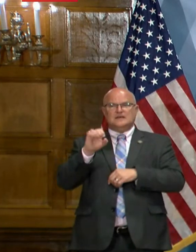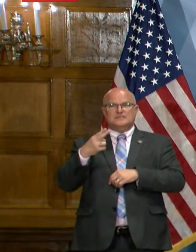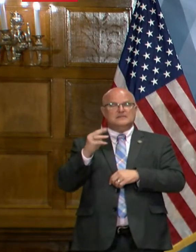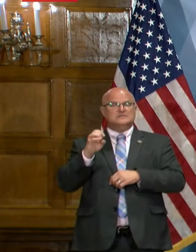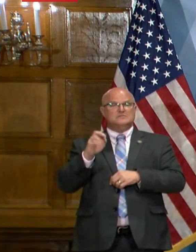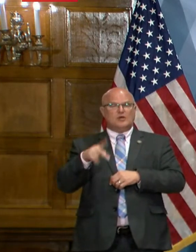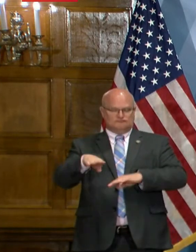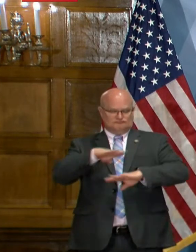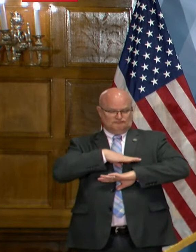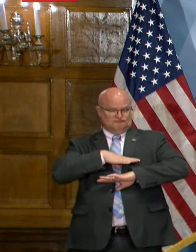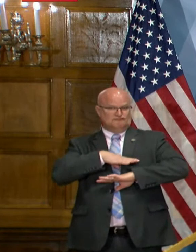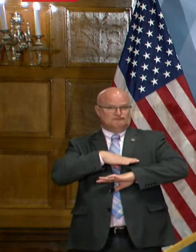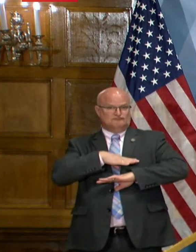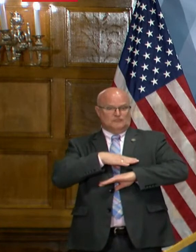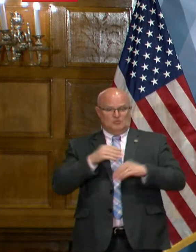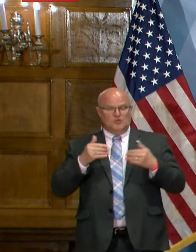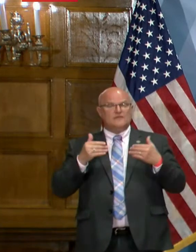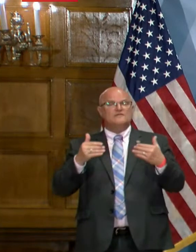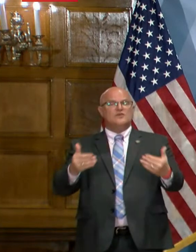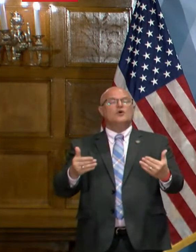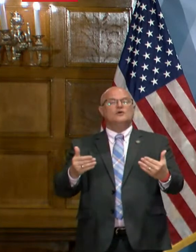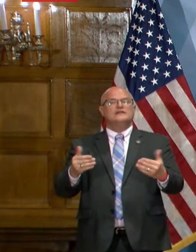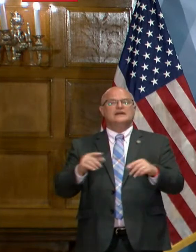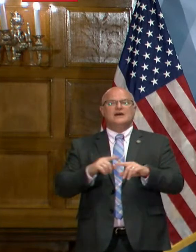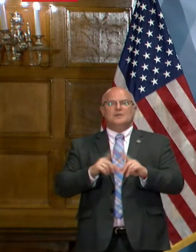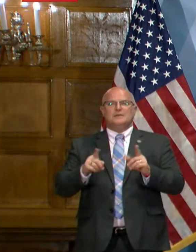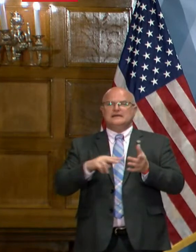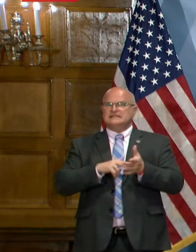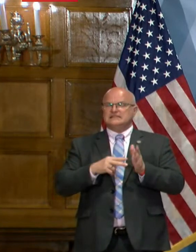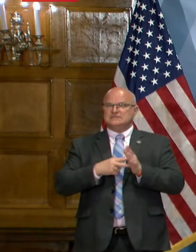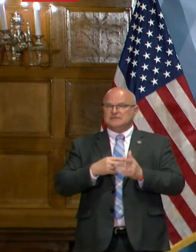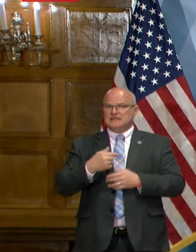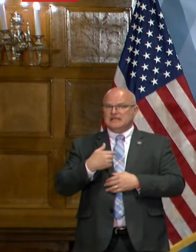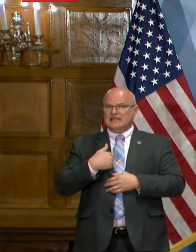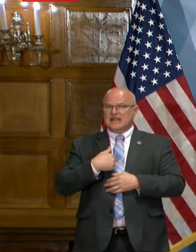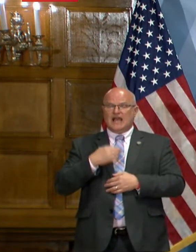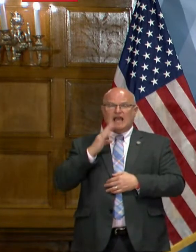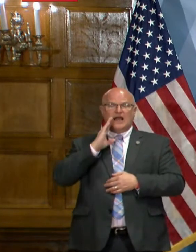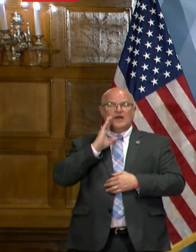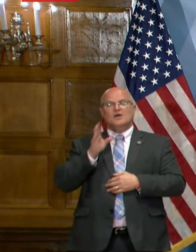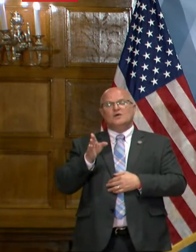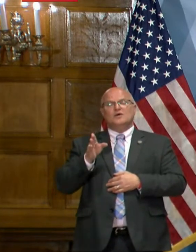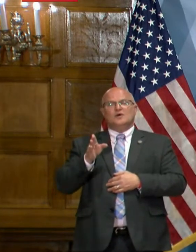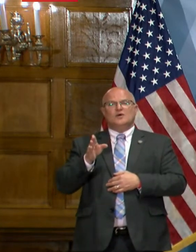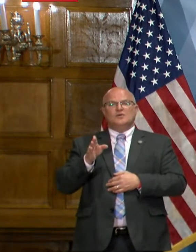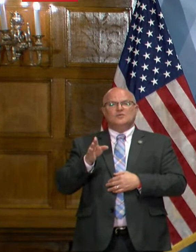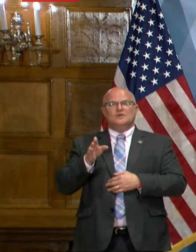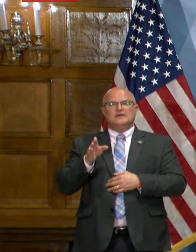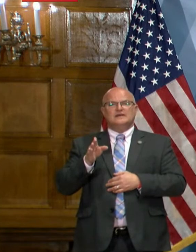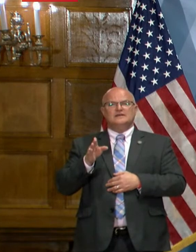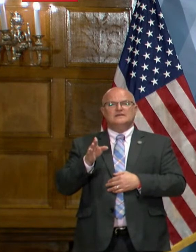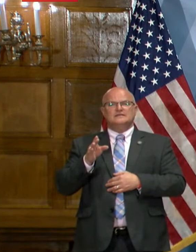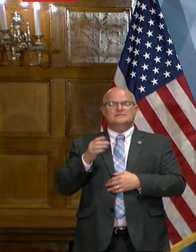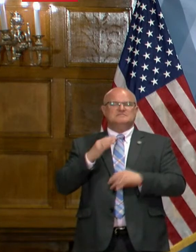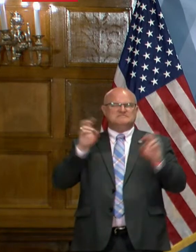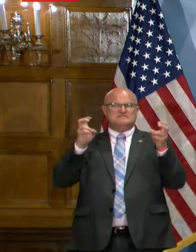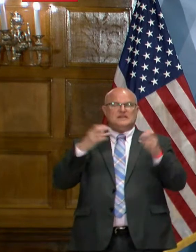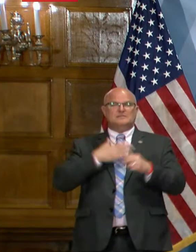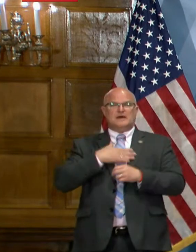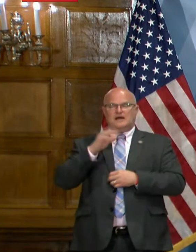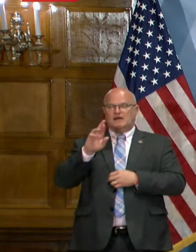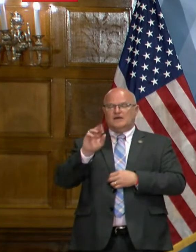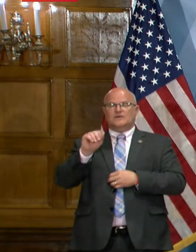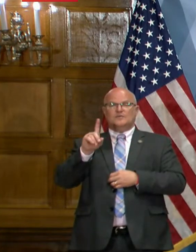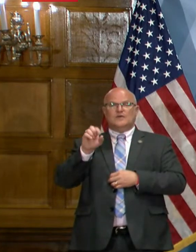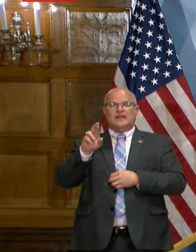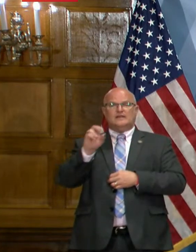We've met that benchmark, and we're moving forward. That doesn't mean that I'm going to turn my radar off for cases. As I